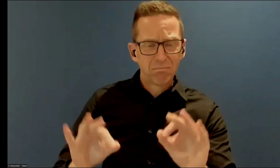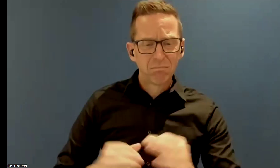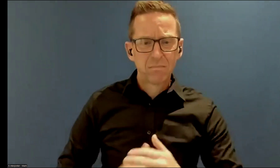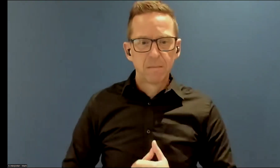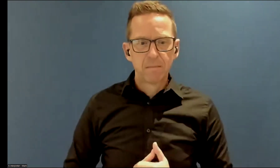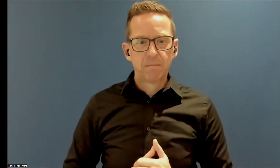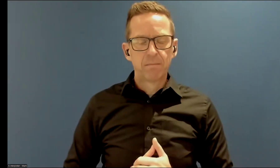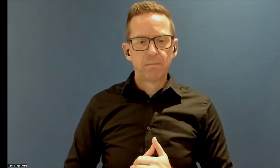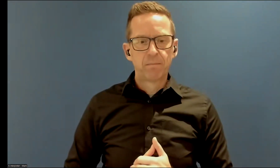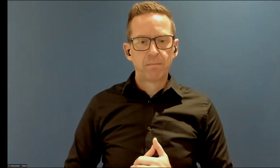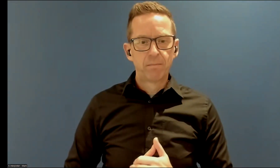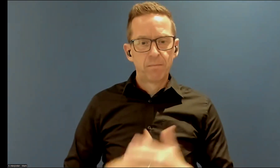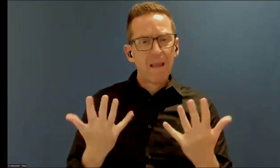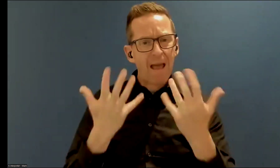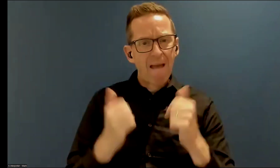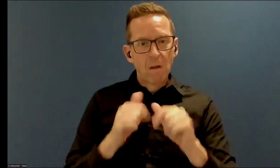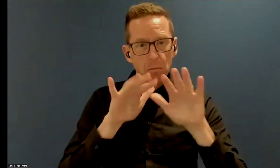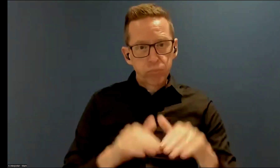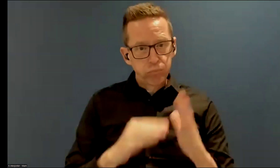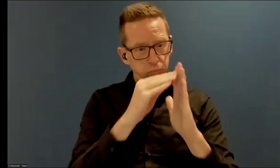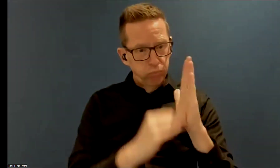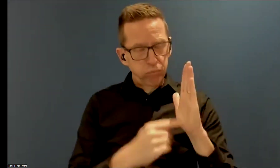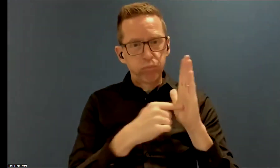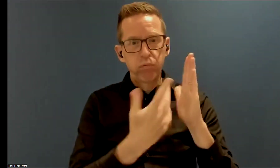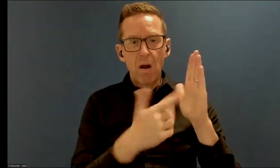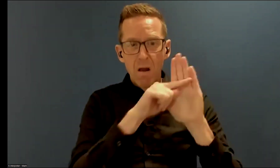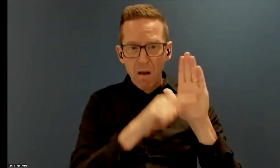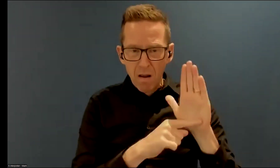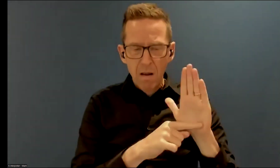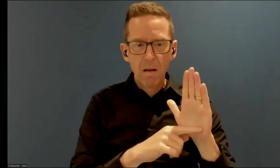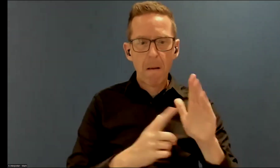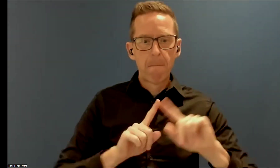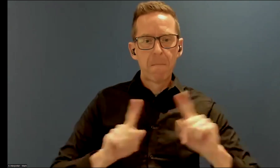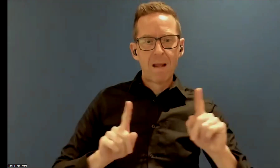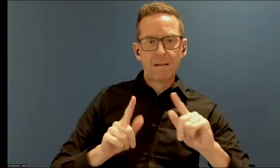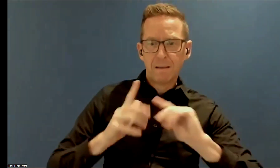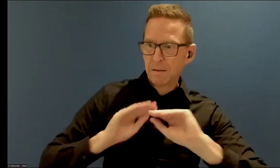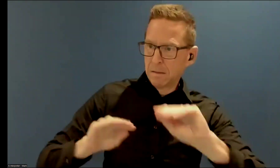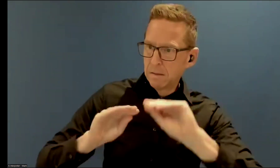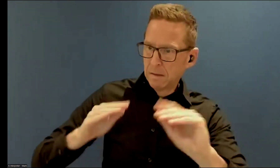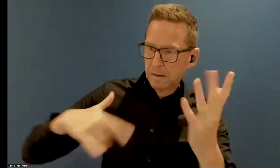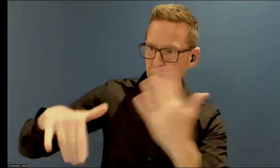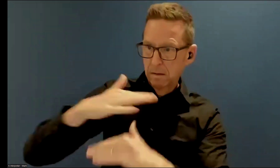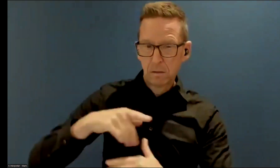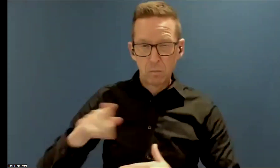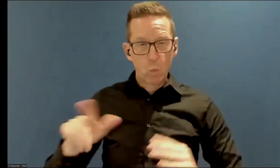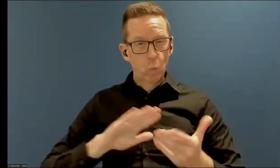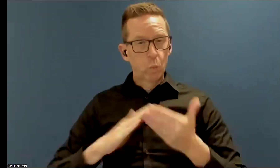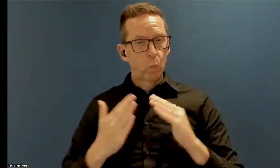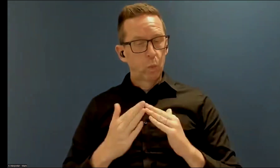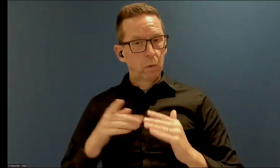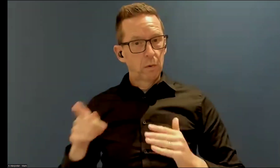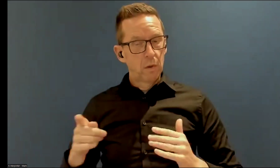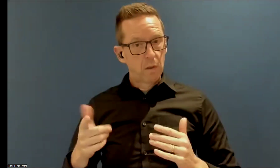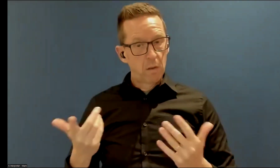written, but practically, are our communities ready to receive our colleagues coming